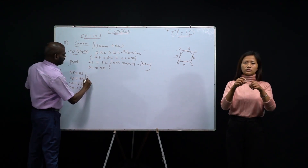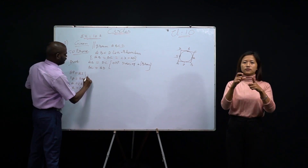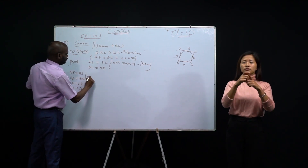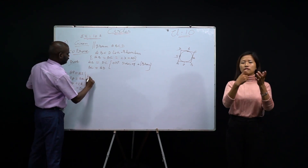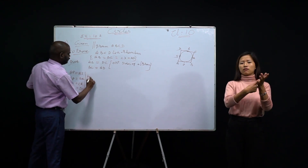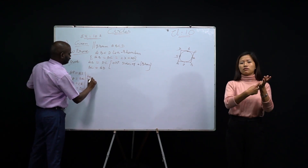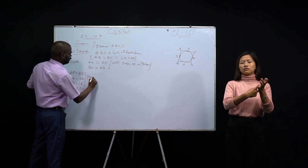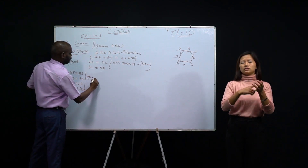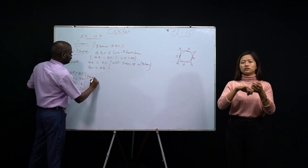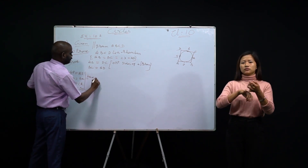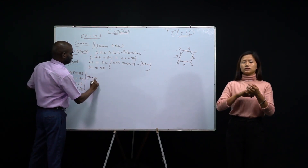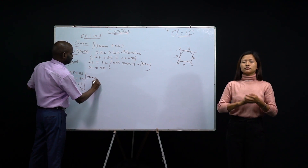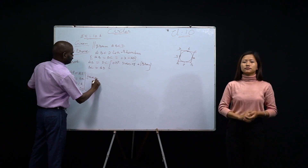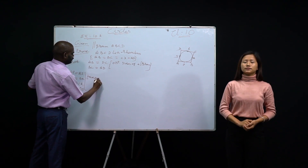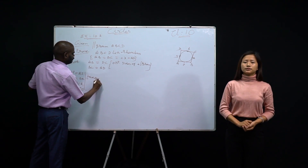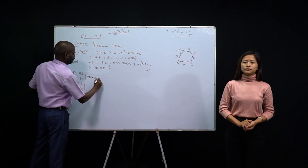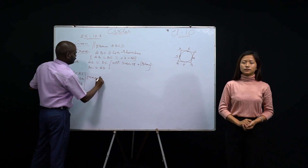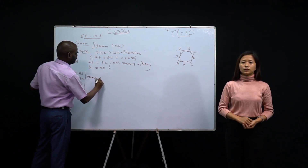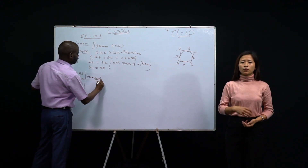Why?